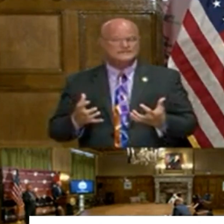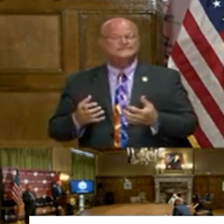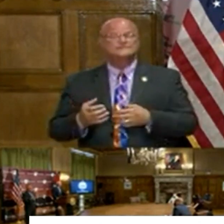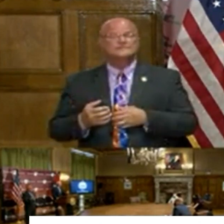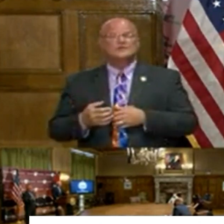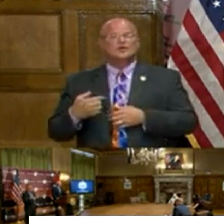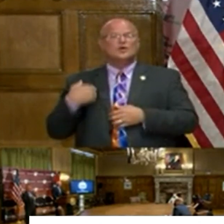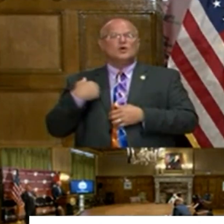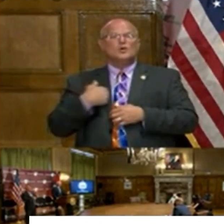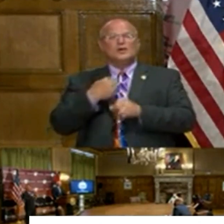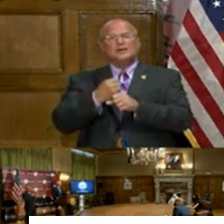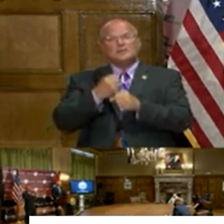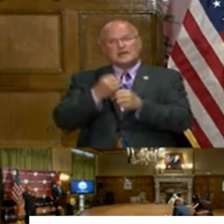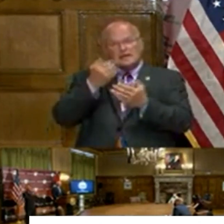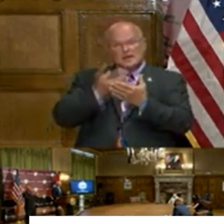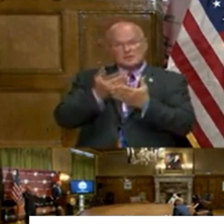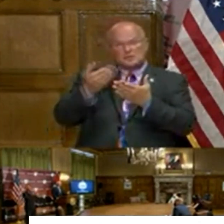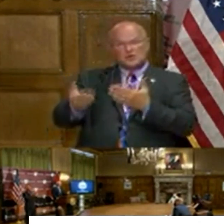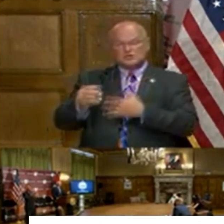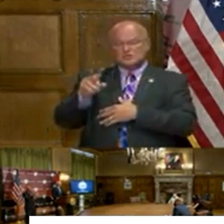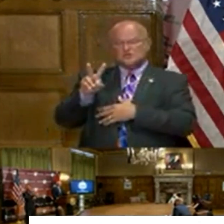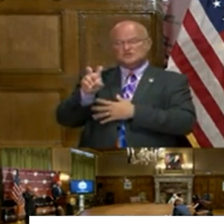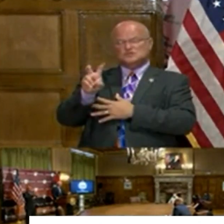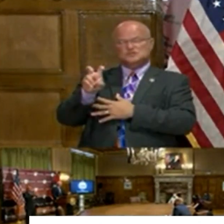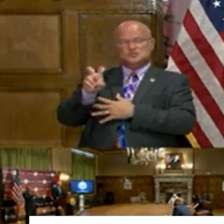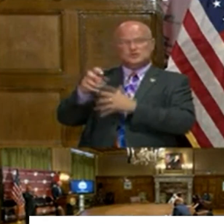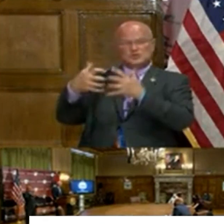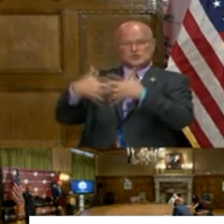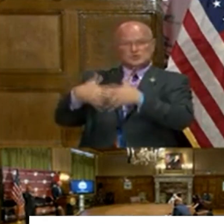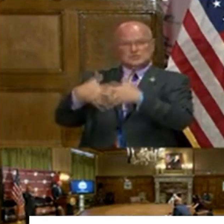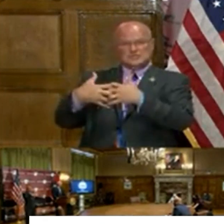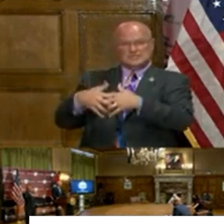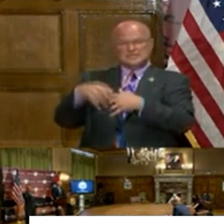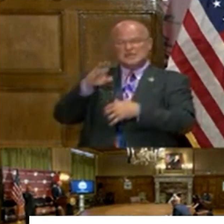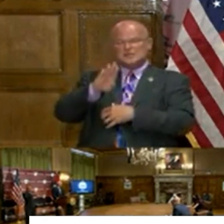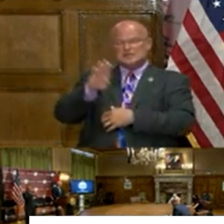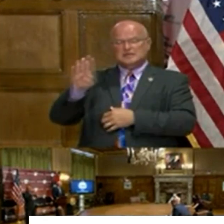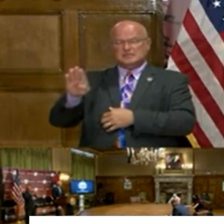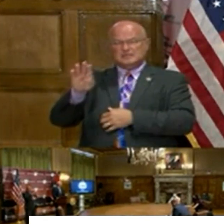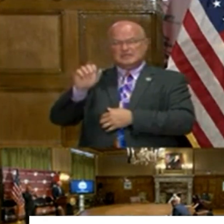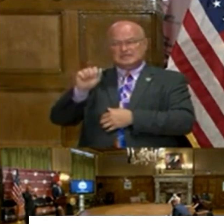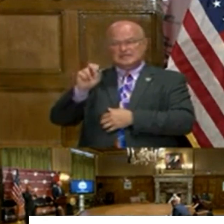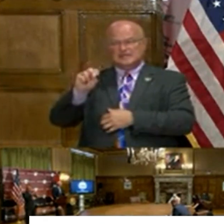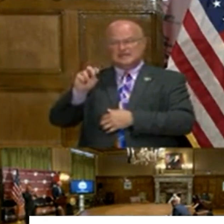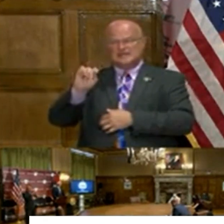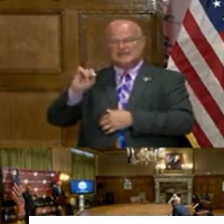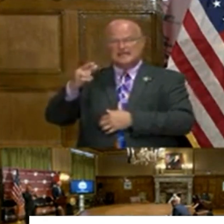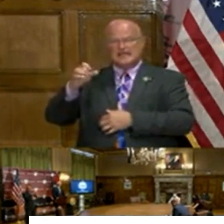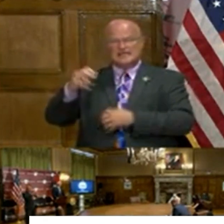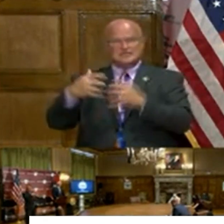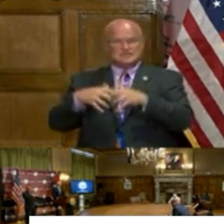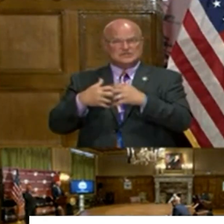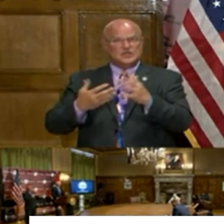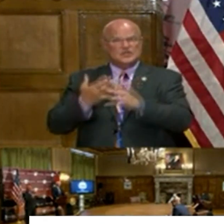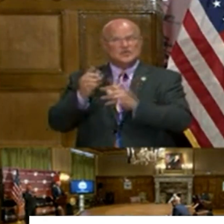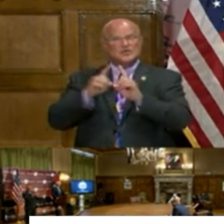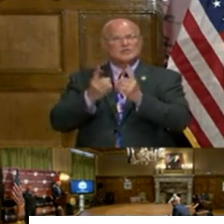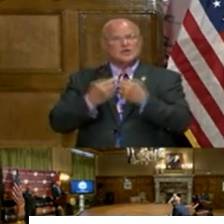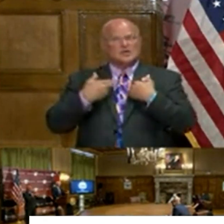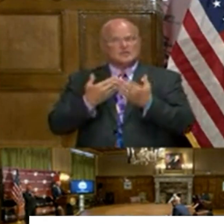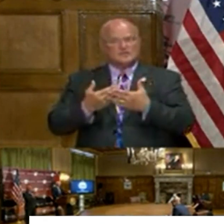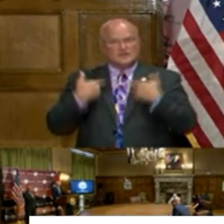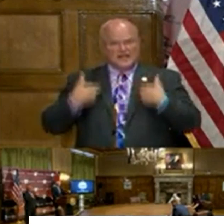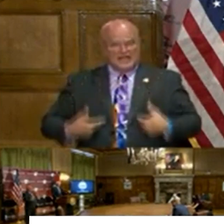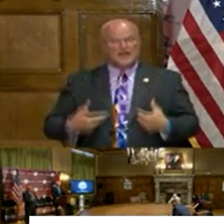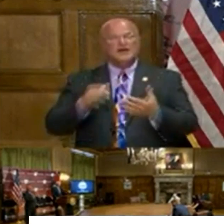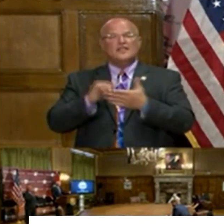have made a purchase of 200 BD antigen machines through the Department of Health